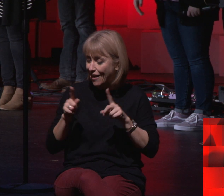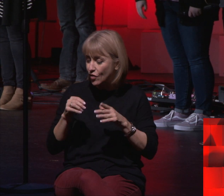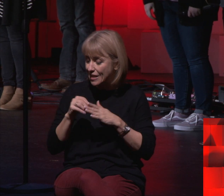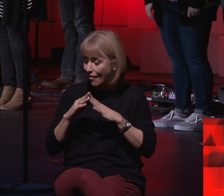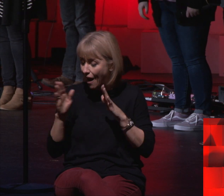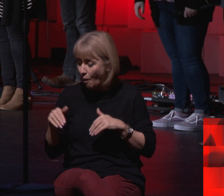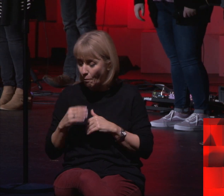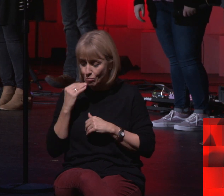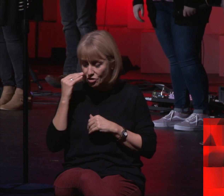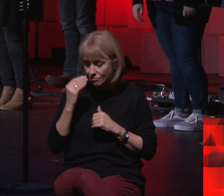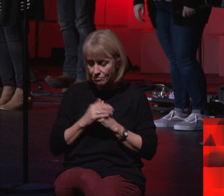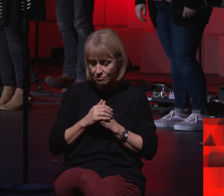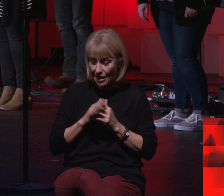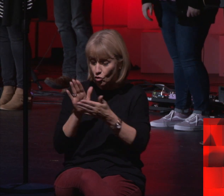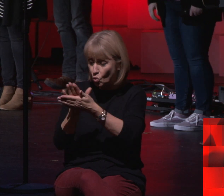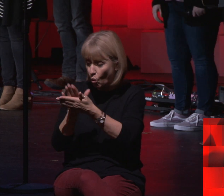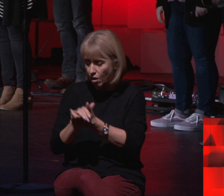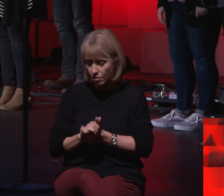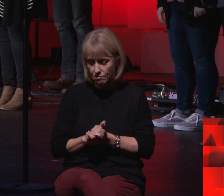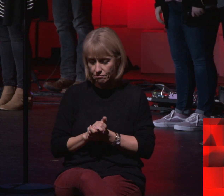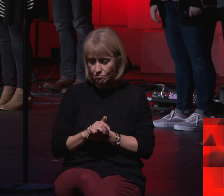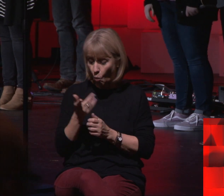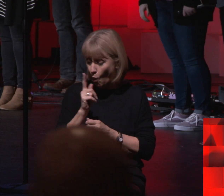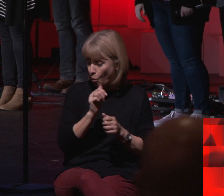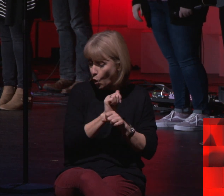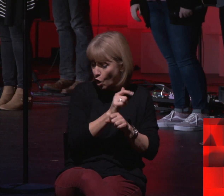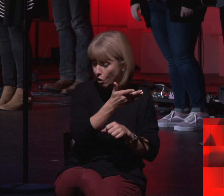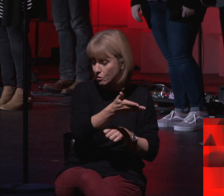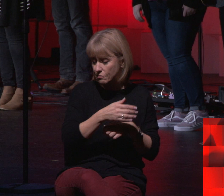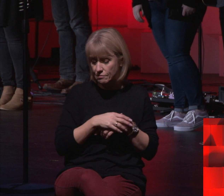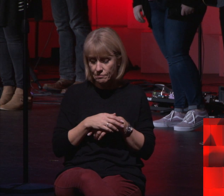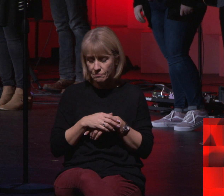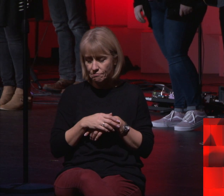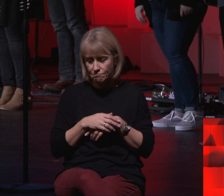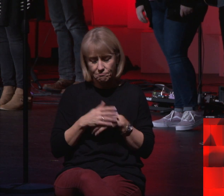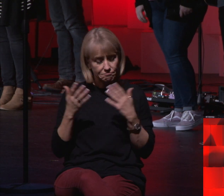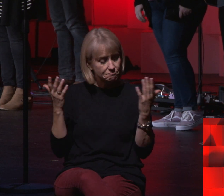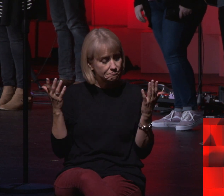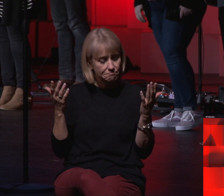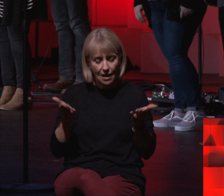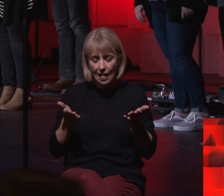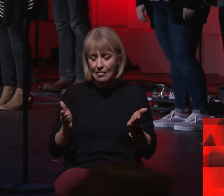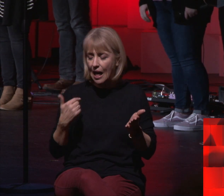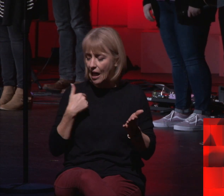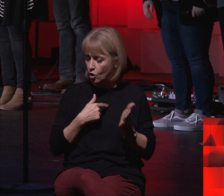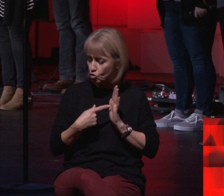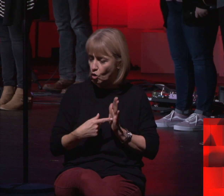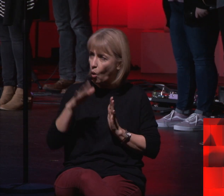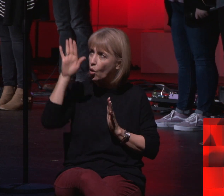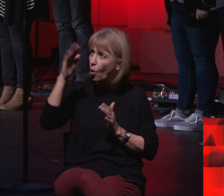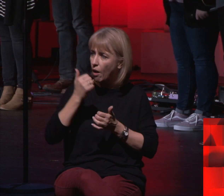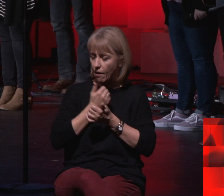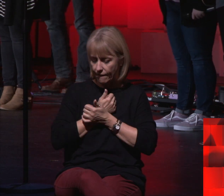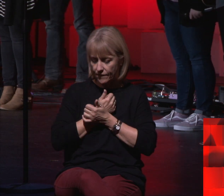make a difference in our schools, make a difference where we work, that maybe in a very hard, difficult area, there would be a bright spot of your love showing up